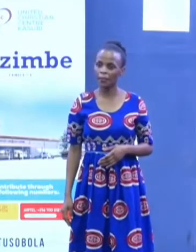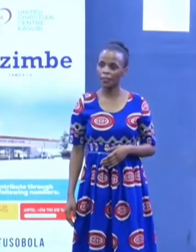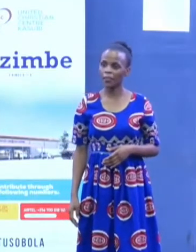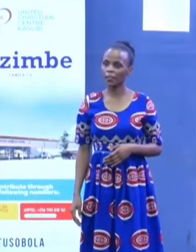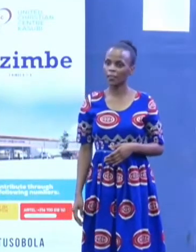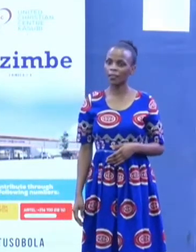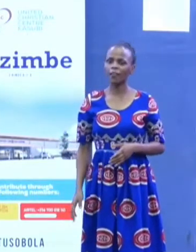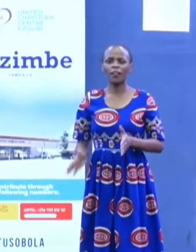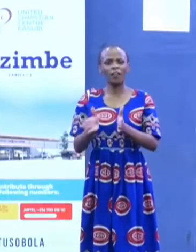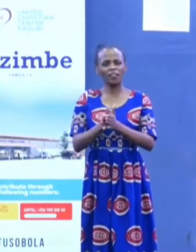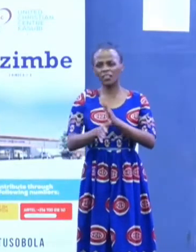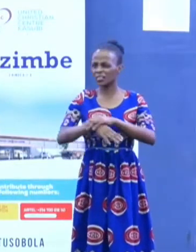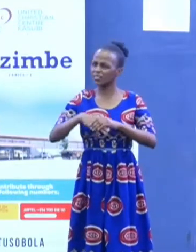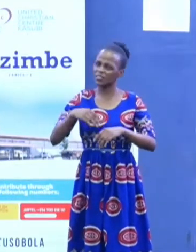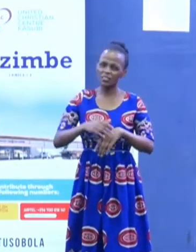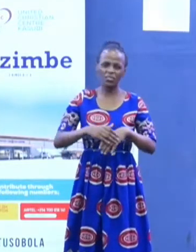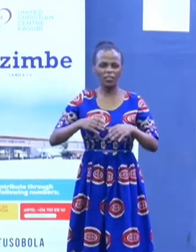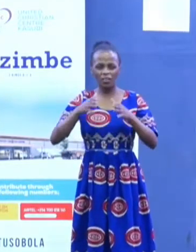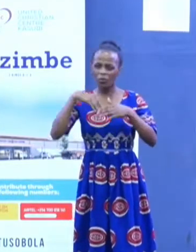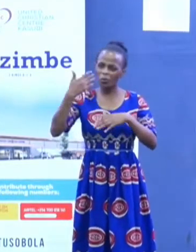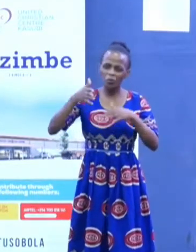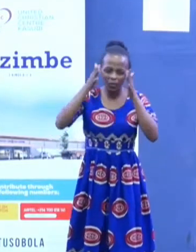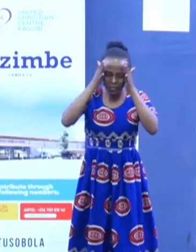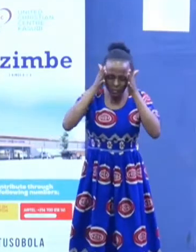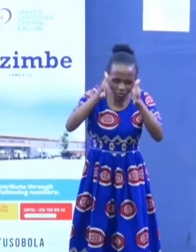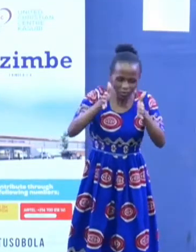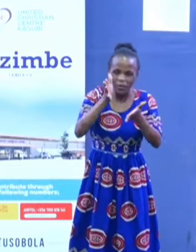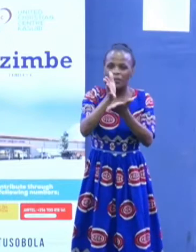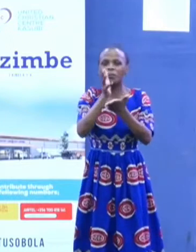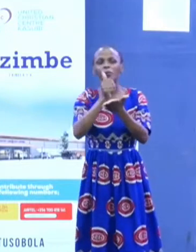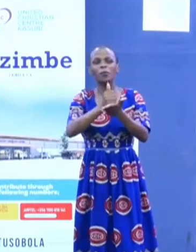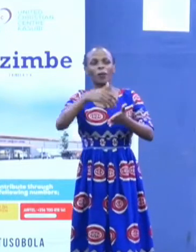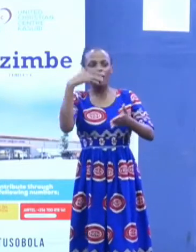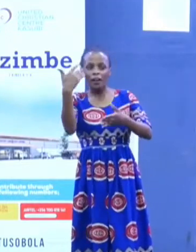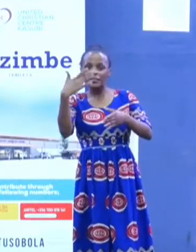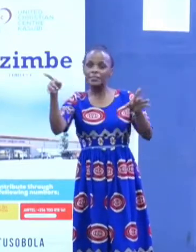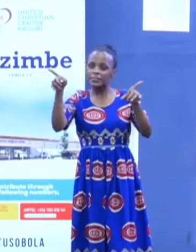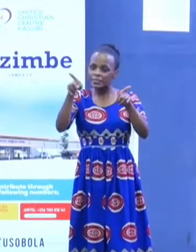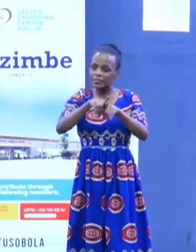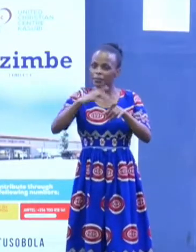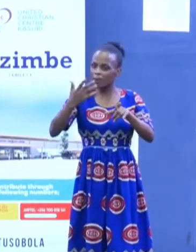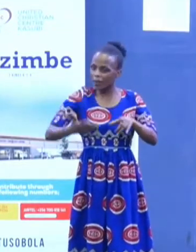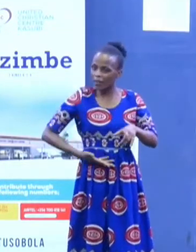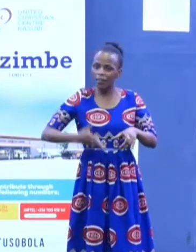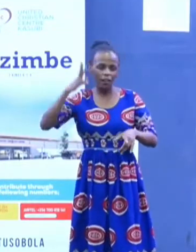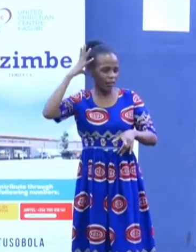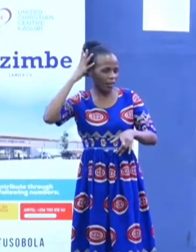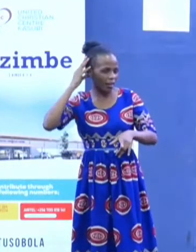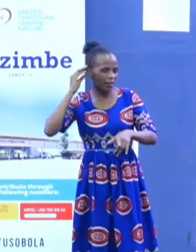Na tamwe kanya, kubanga engaloze zariko ebyoya, nge engaloza muganda we